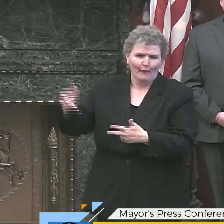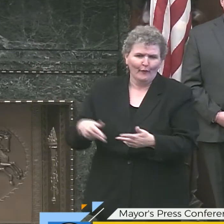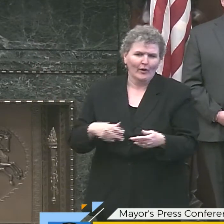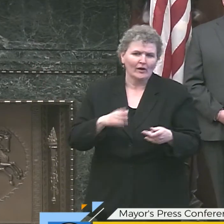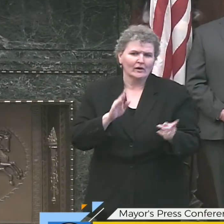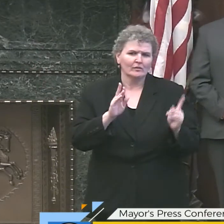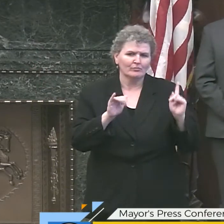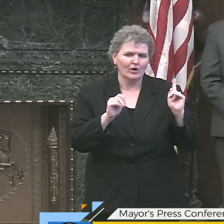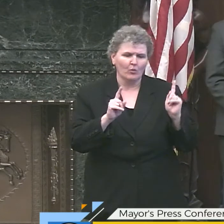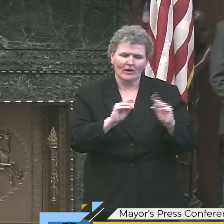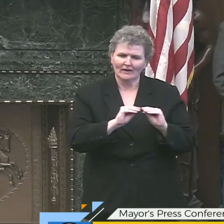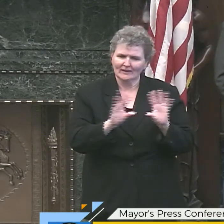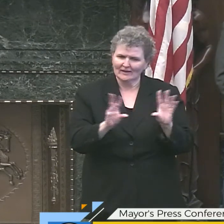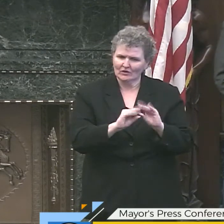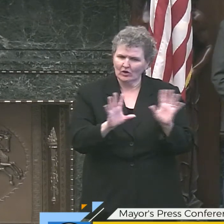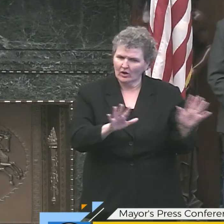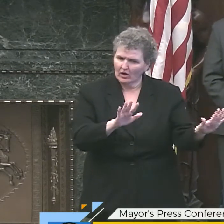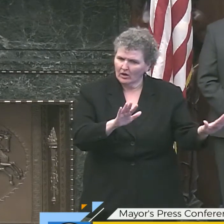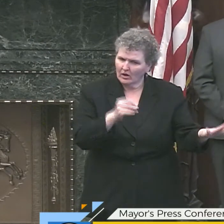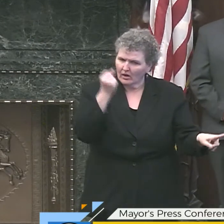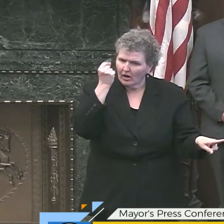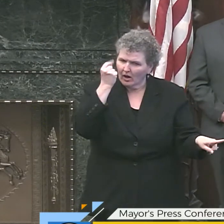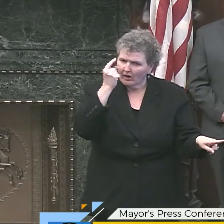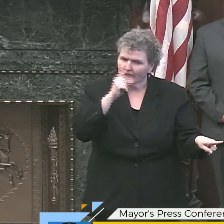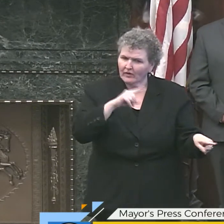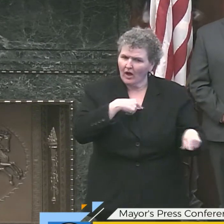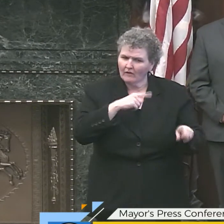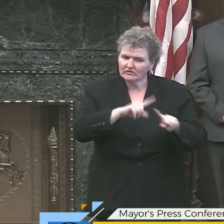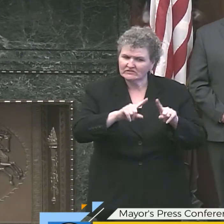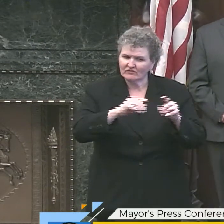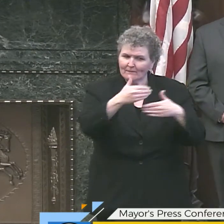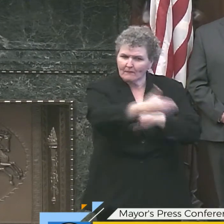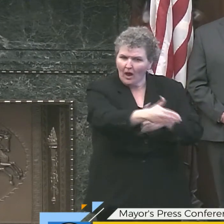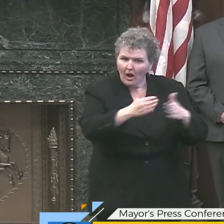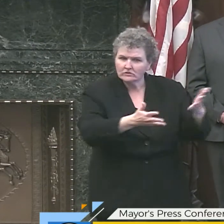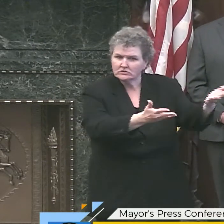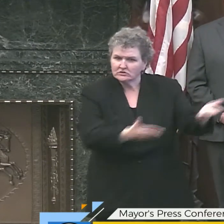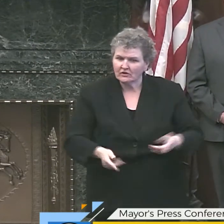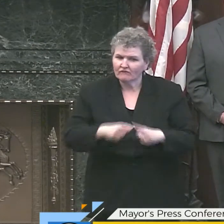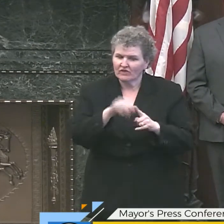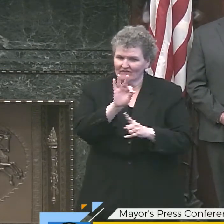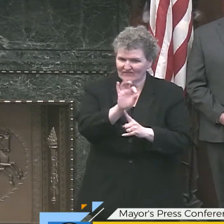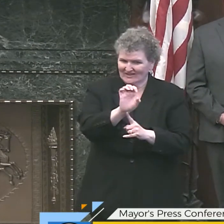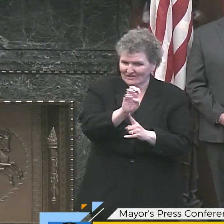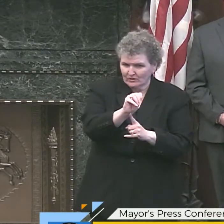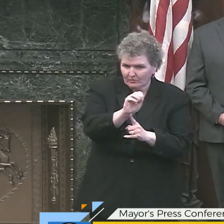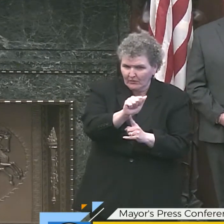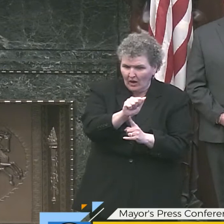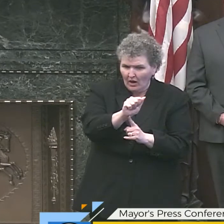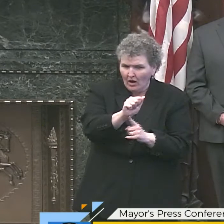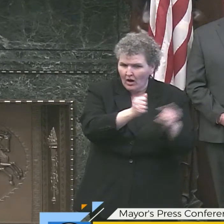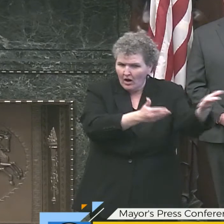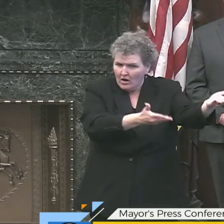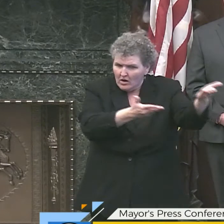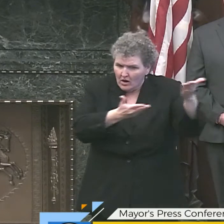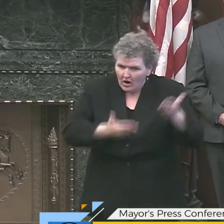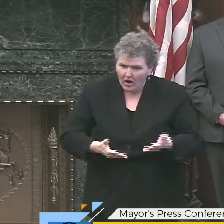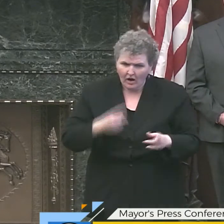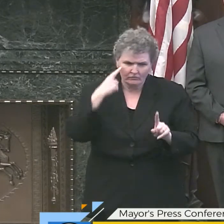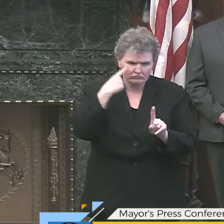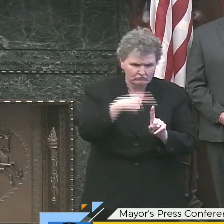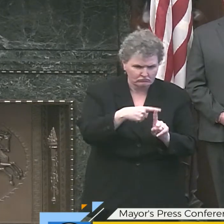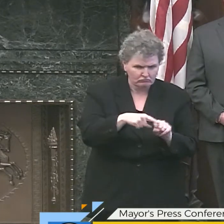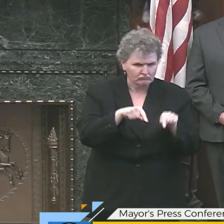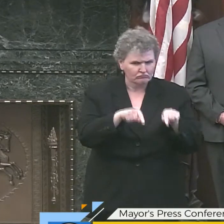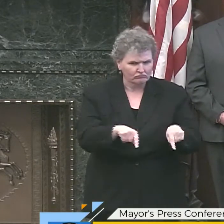we understand that there are additional shipments coming in from FEMA, and are optimistic that those masks will be in